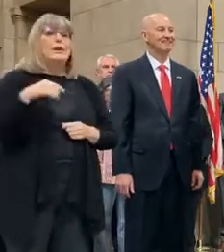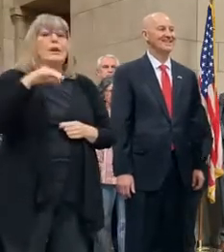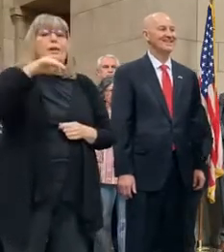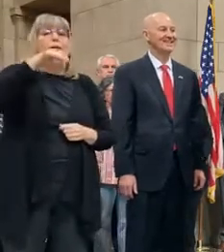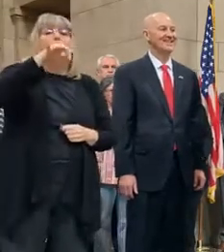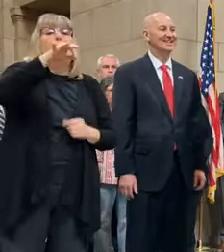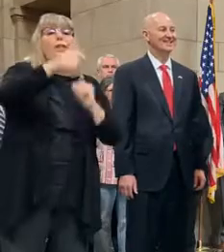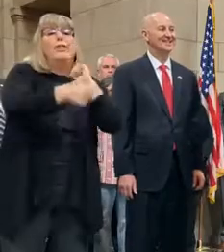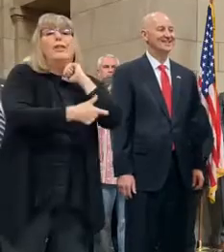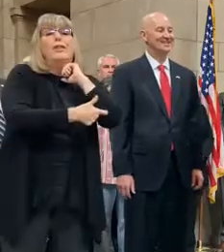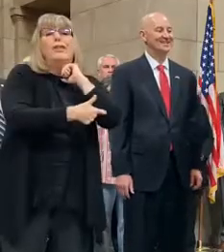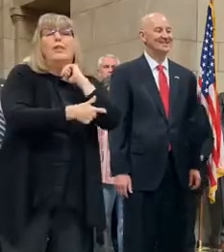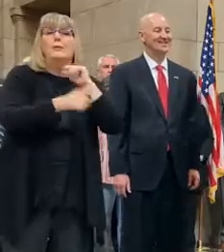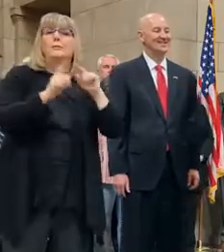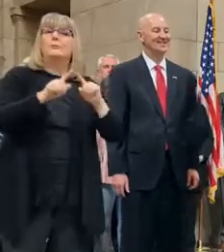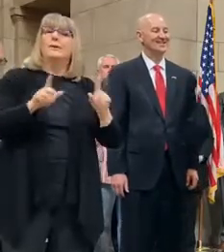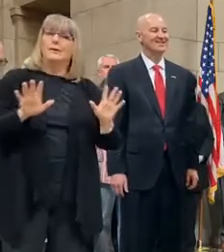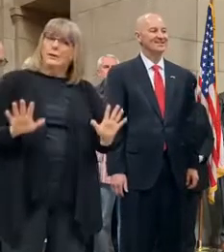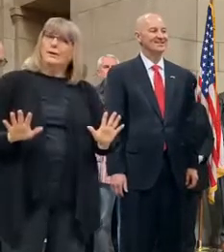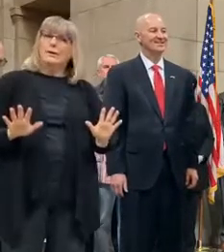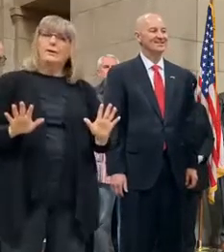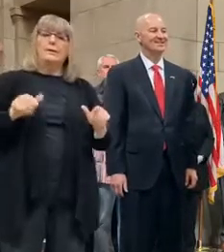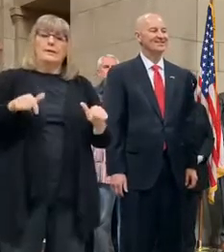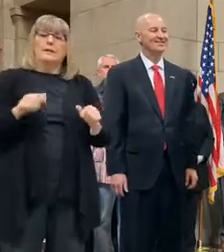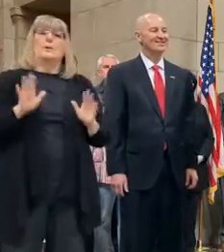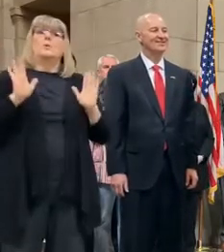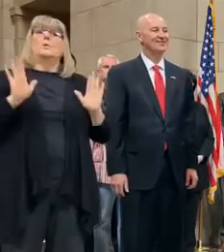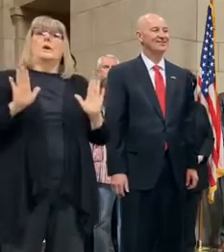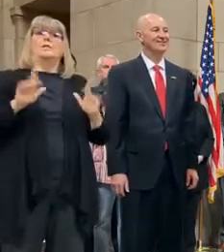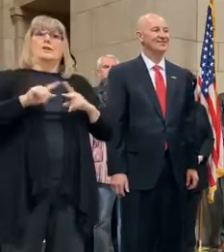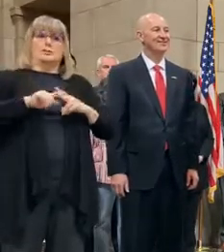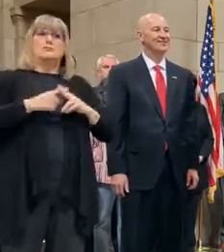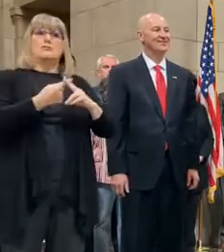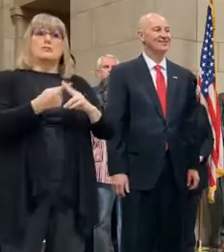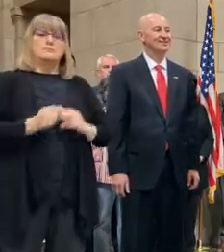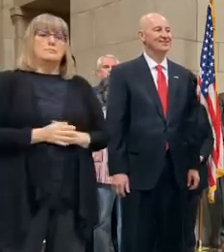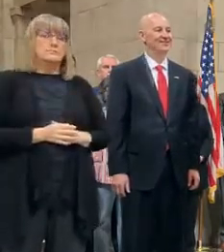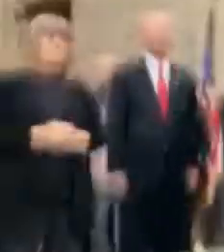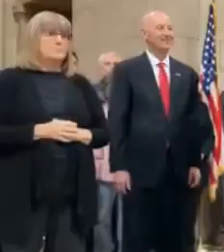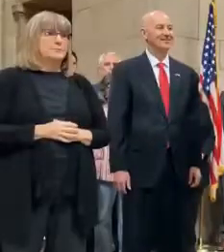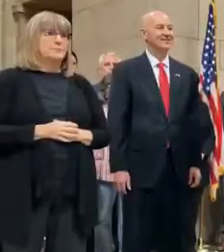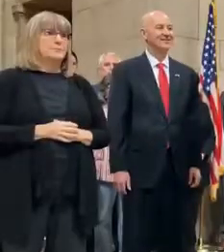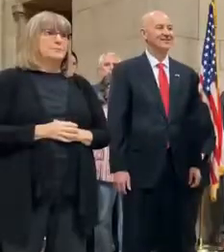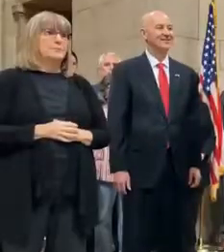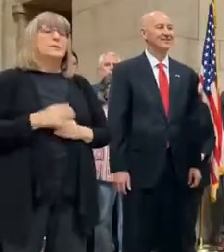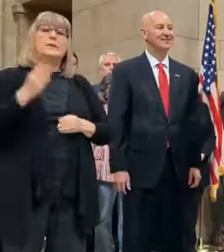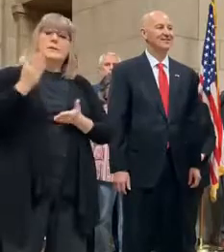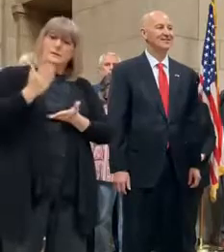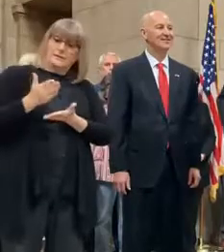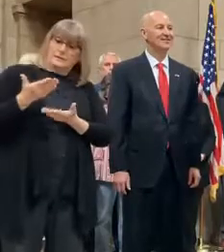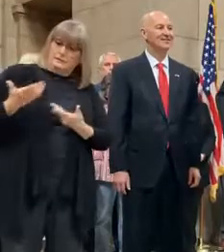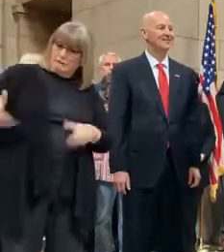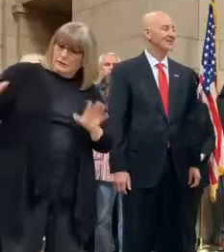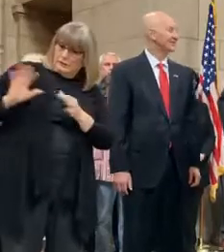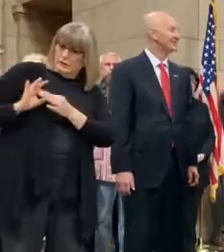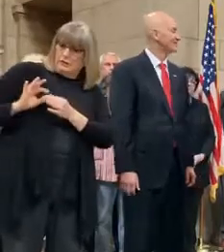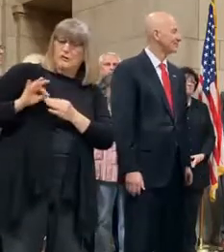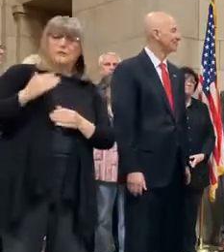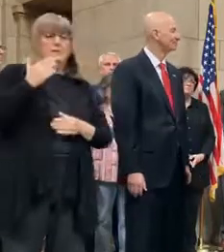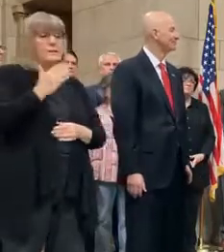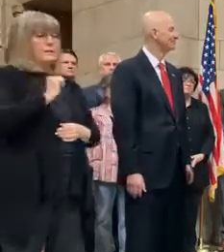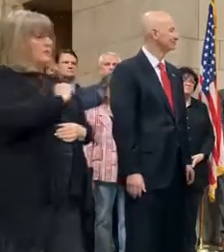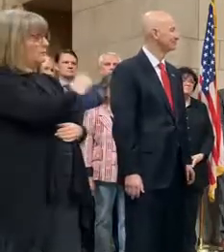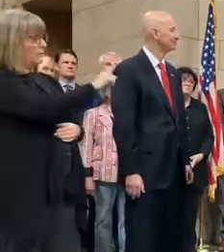carrot out there, but this is a great step in the right direction. And to conclude, I'd like to thank all the